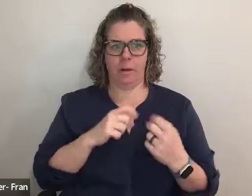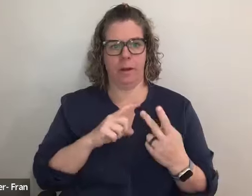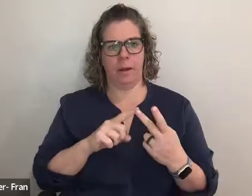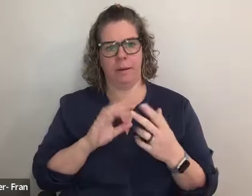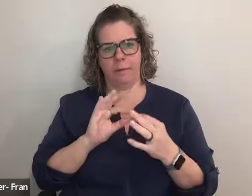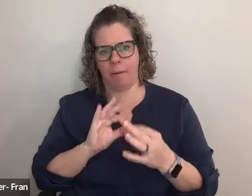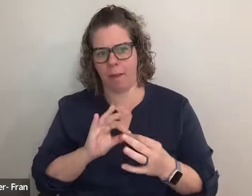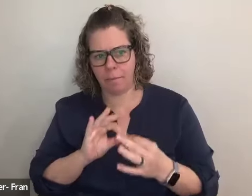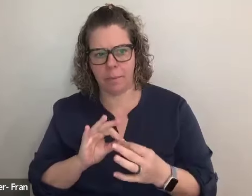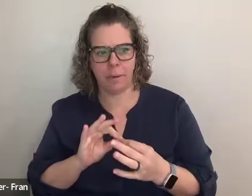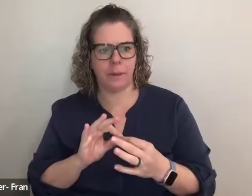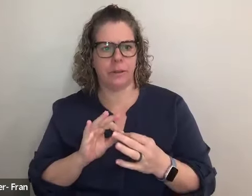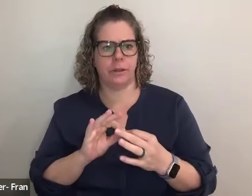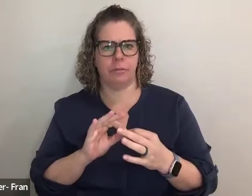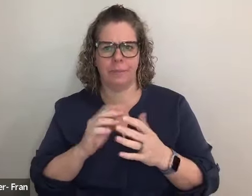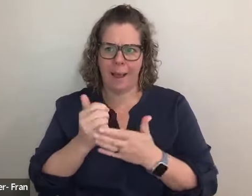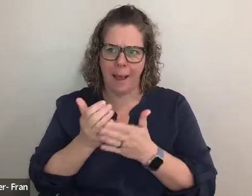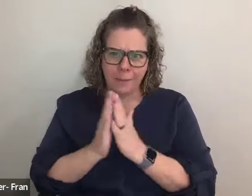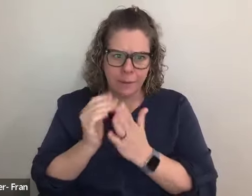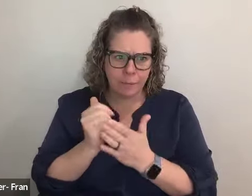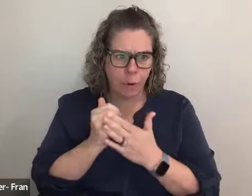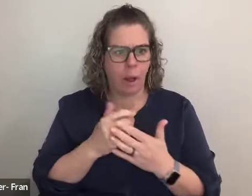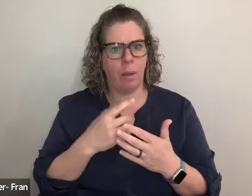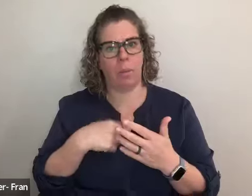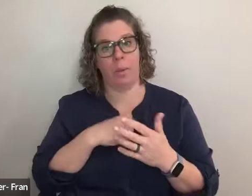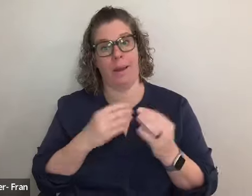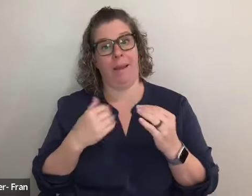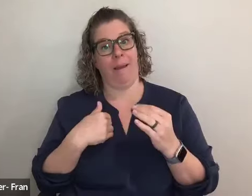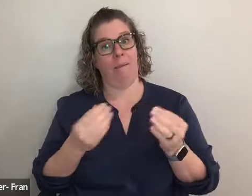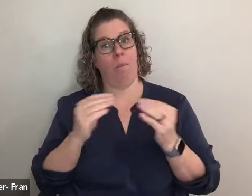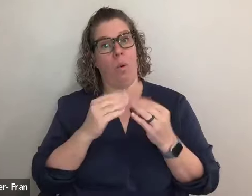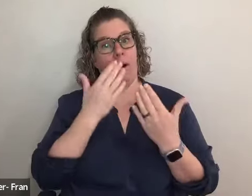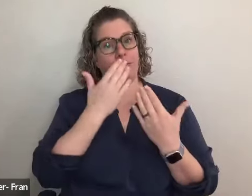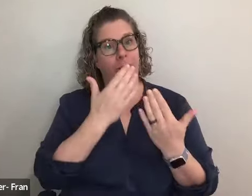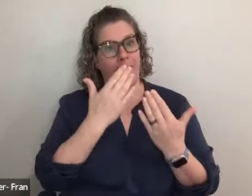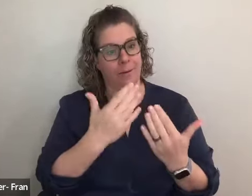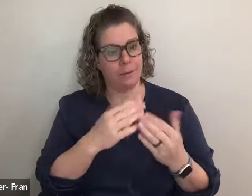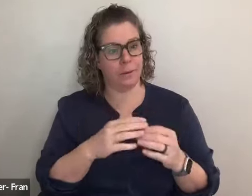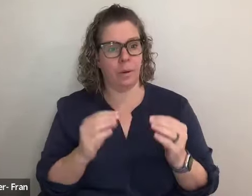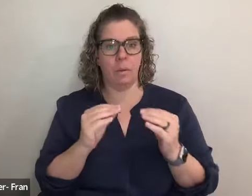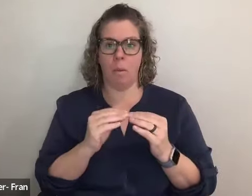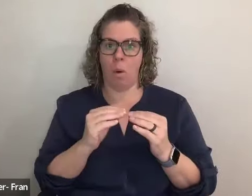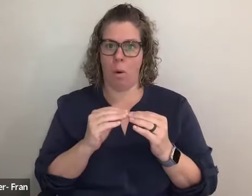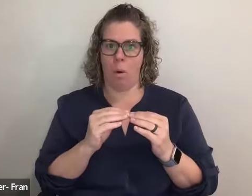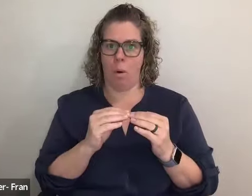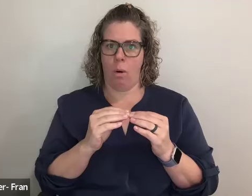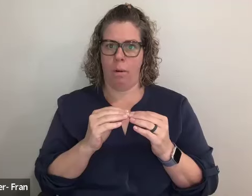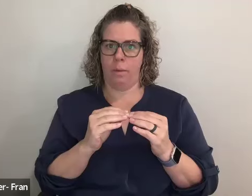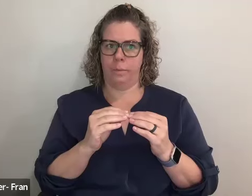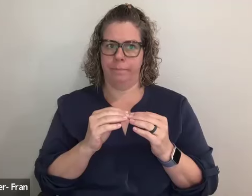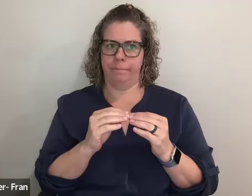collaboration, coming together with a joint purpose, gratitude. You have more capacity to advocate. And I